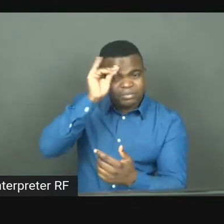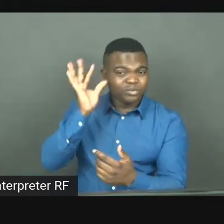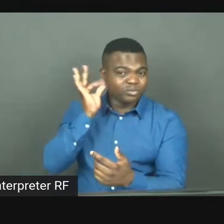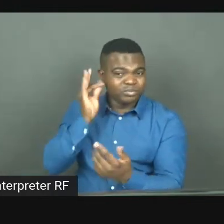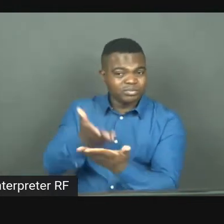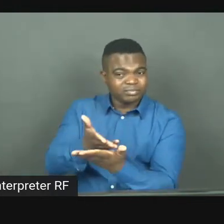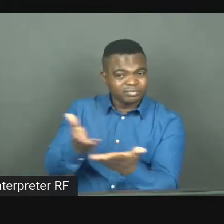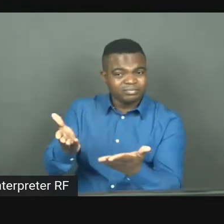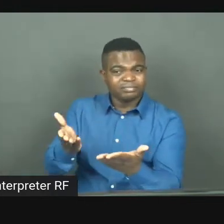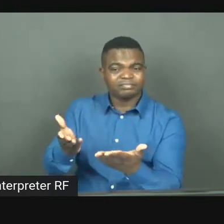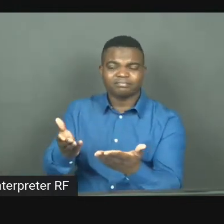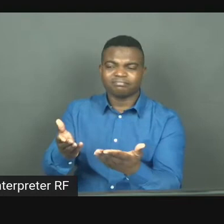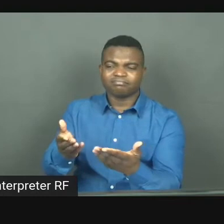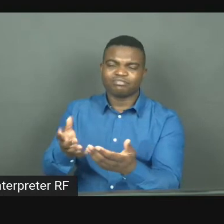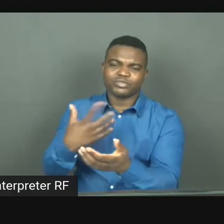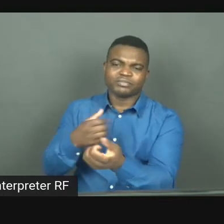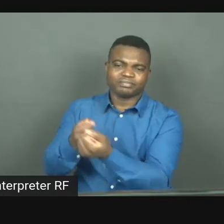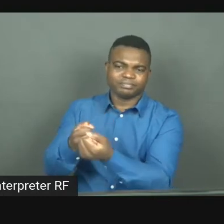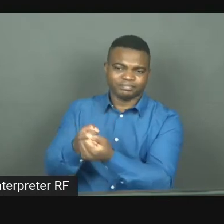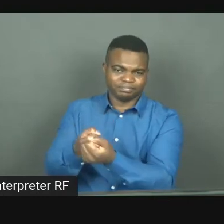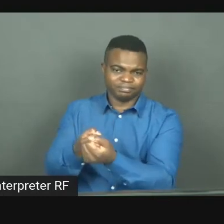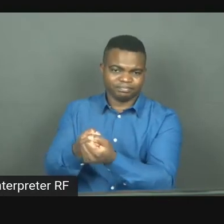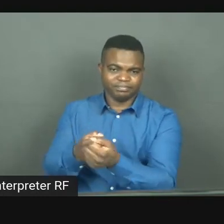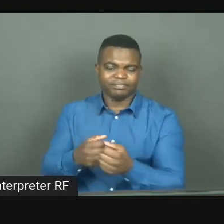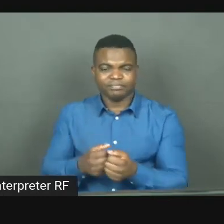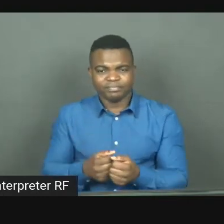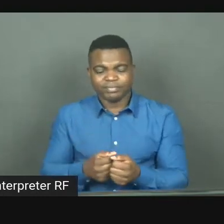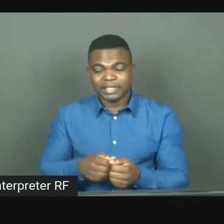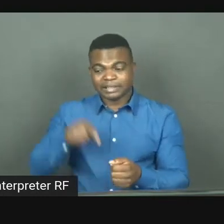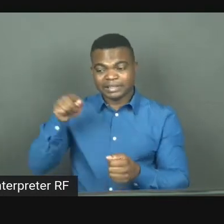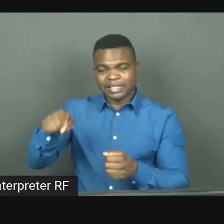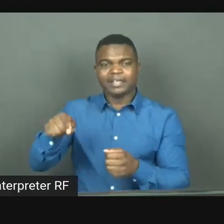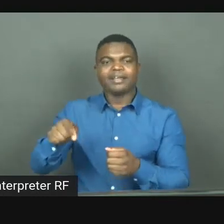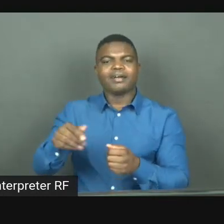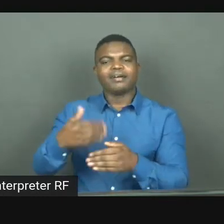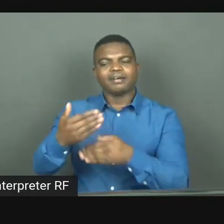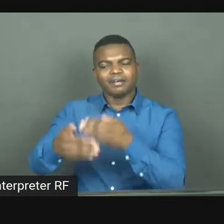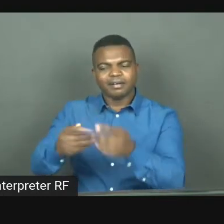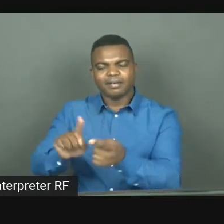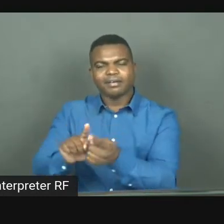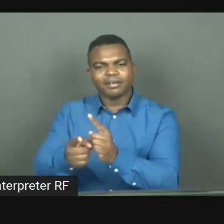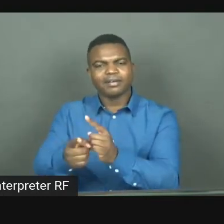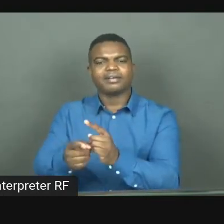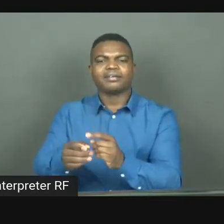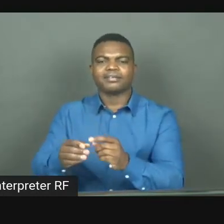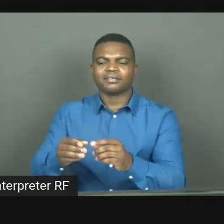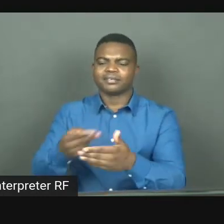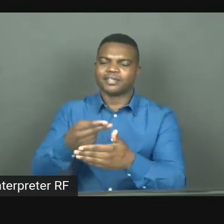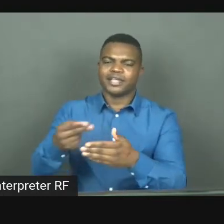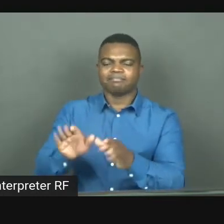be a 5-year initiative, that said it's mixed. There were progress.